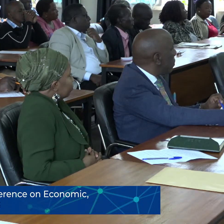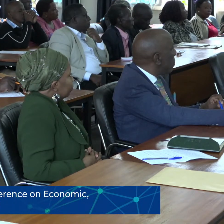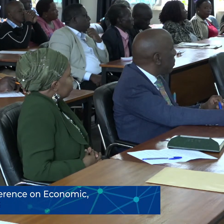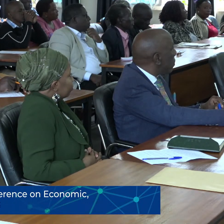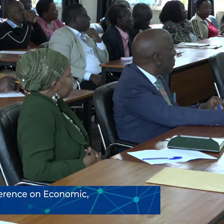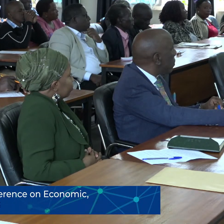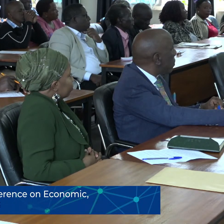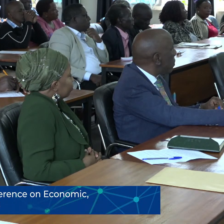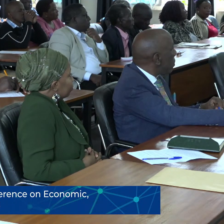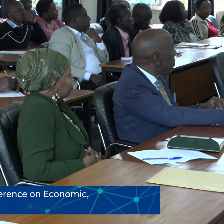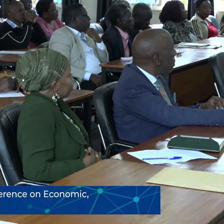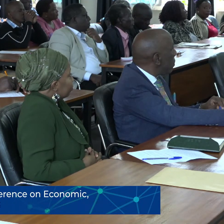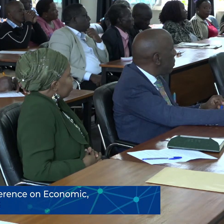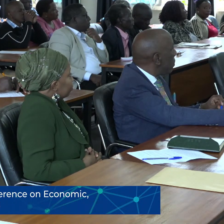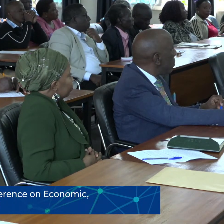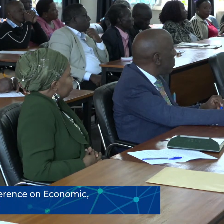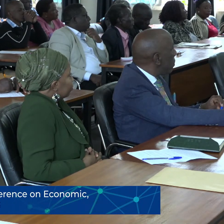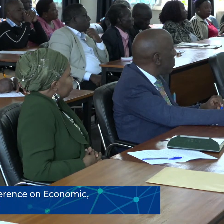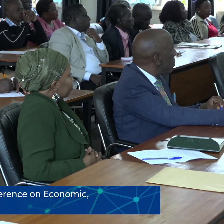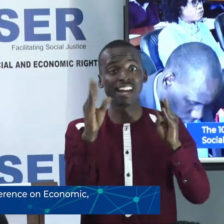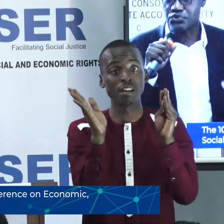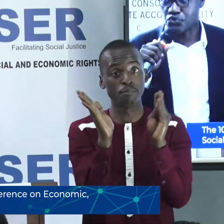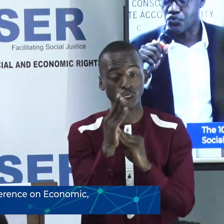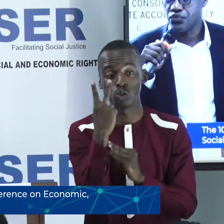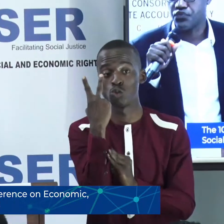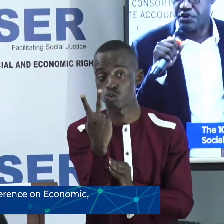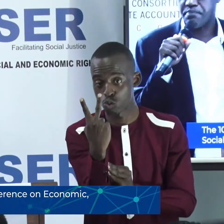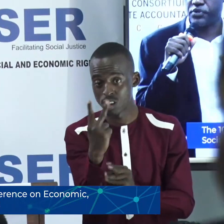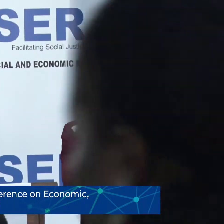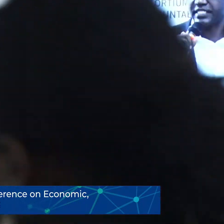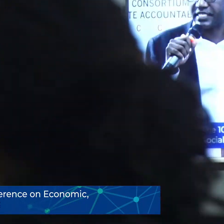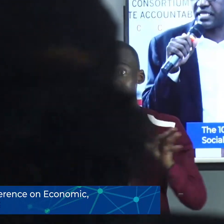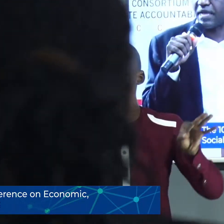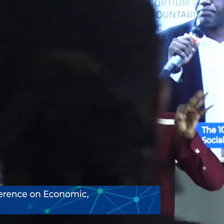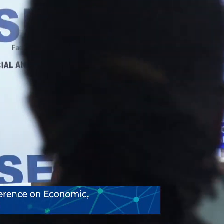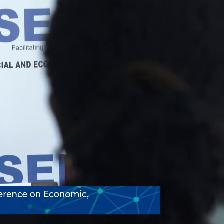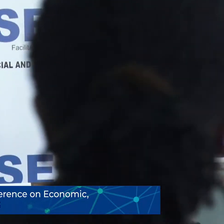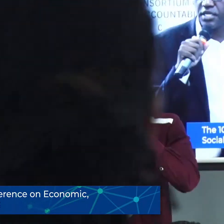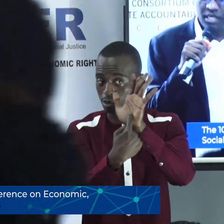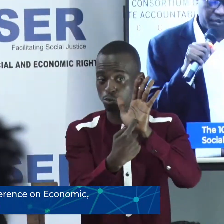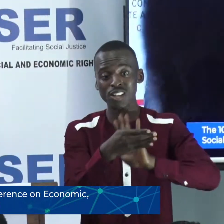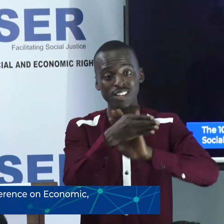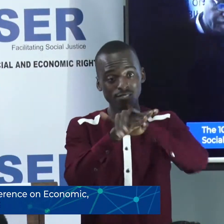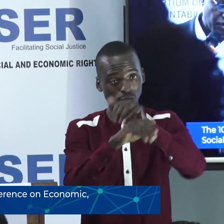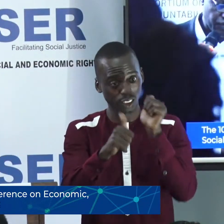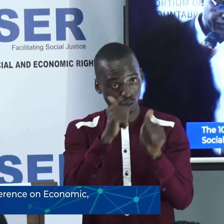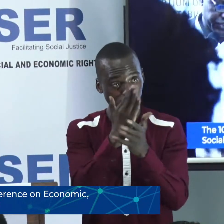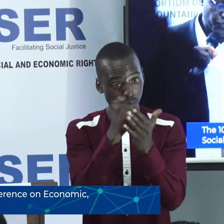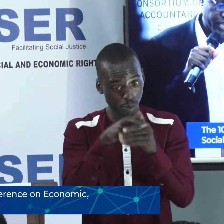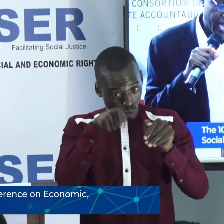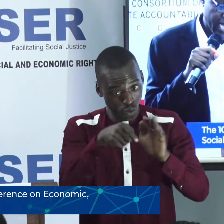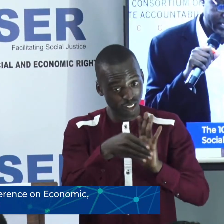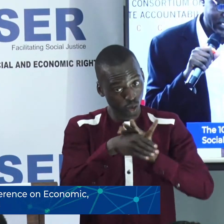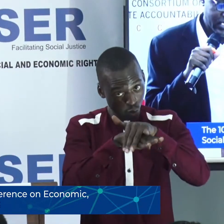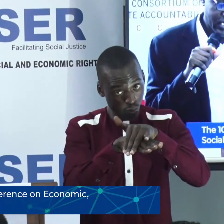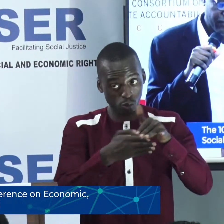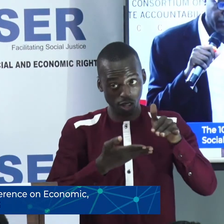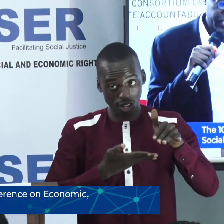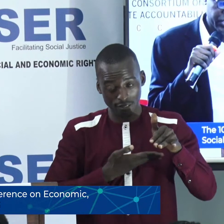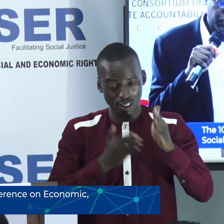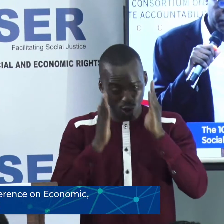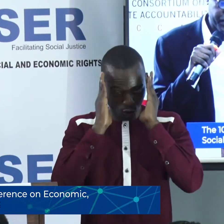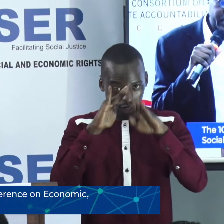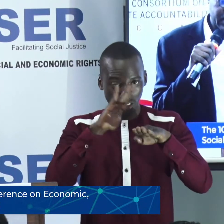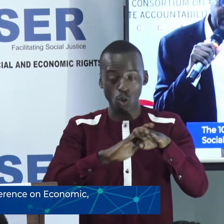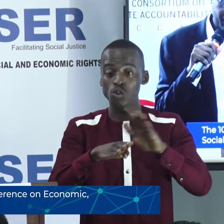this conference, actually. I can just mention two very important examples. Because of the conference we had